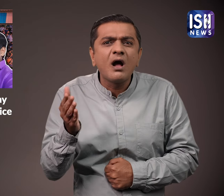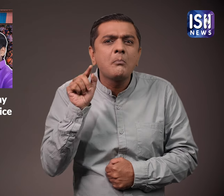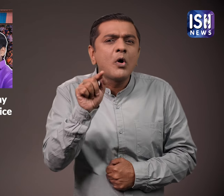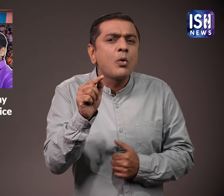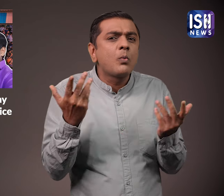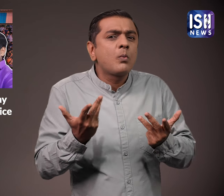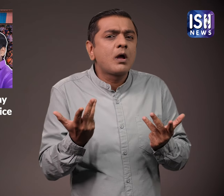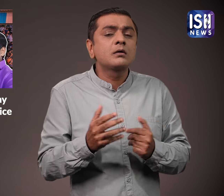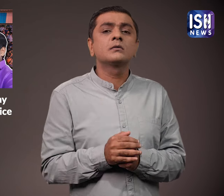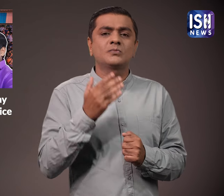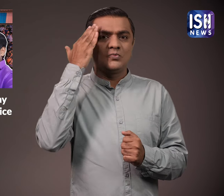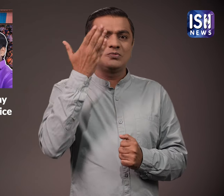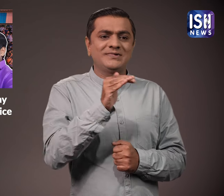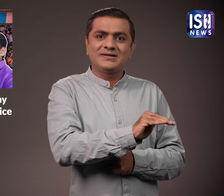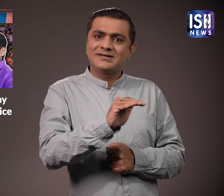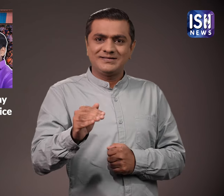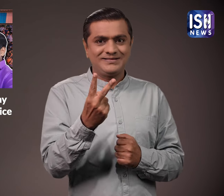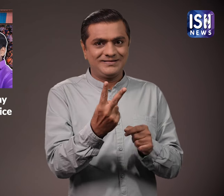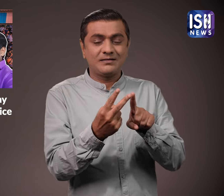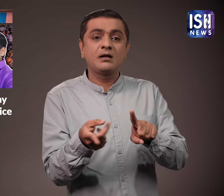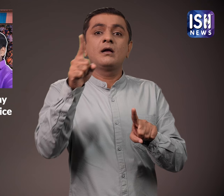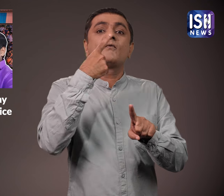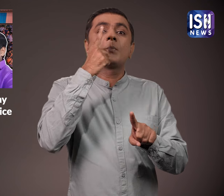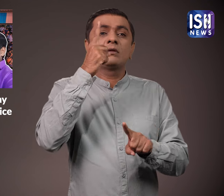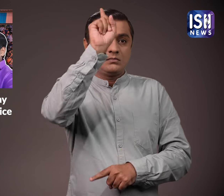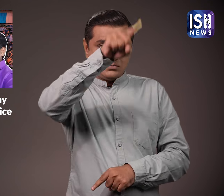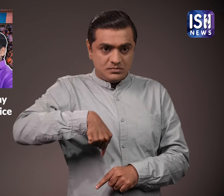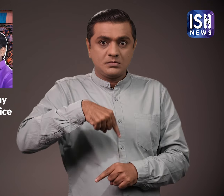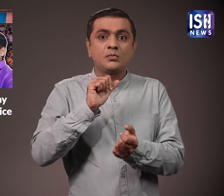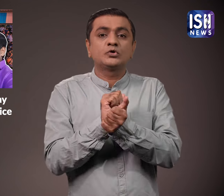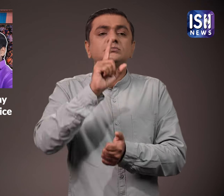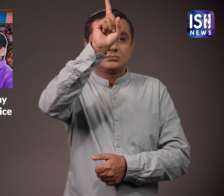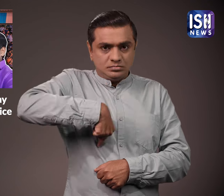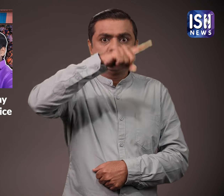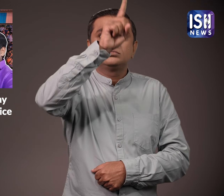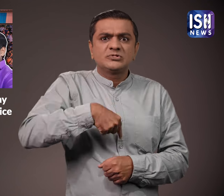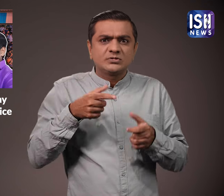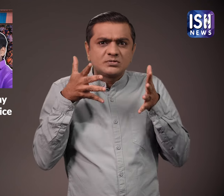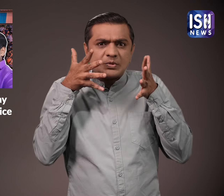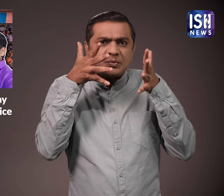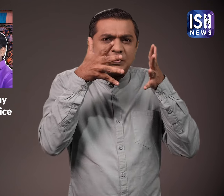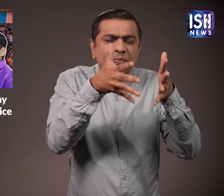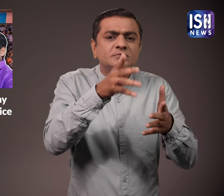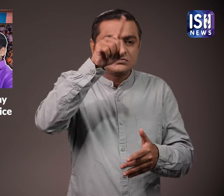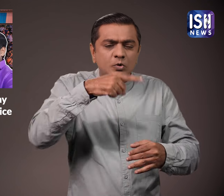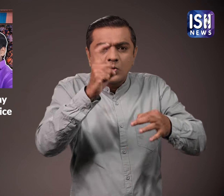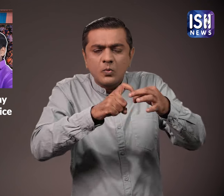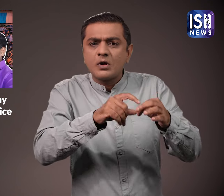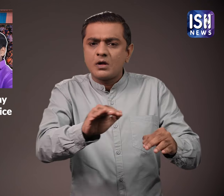But what rules? The police called the victims and their parents repeatedly to the station to give